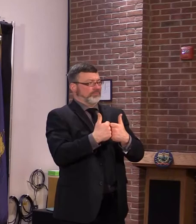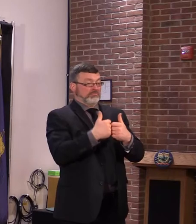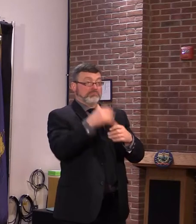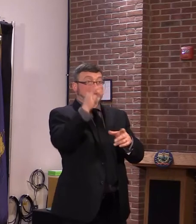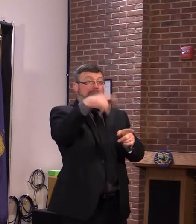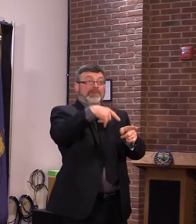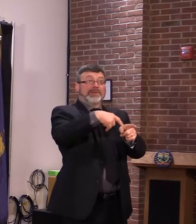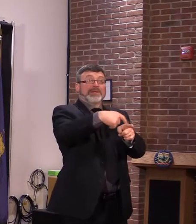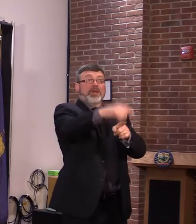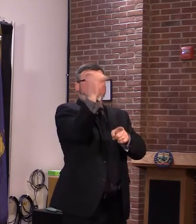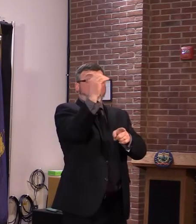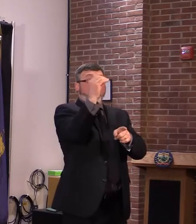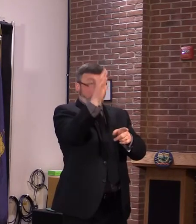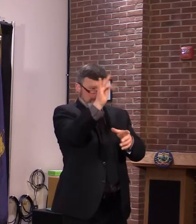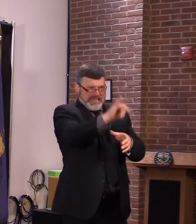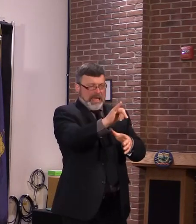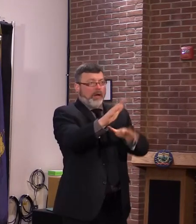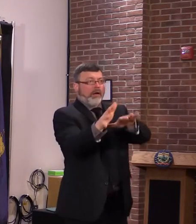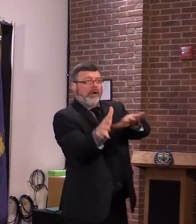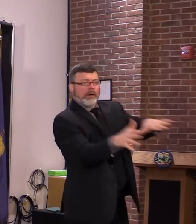press conference,